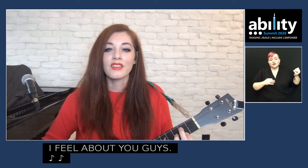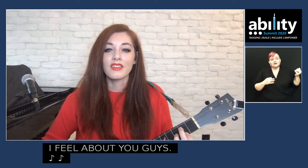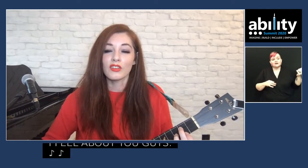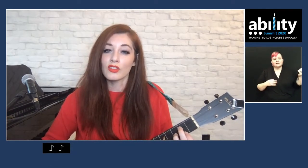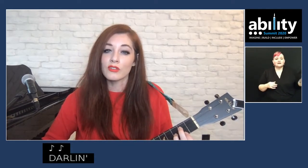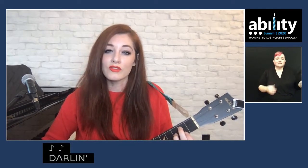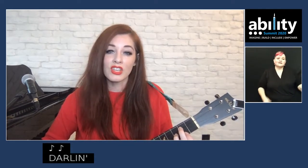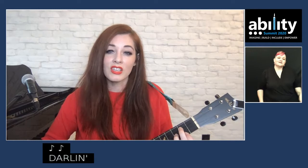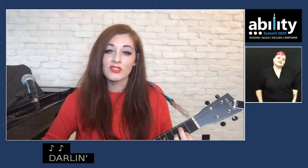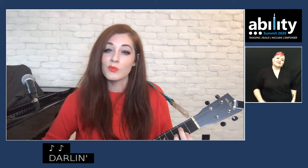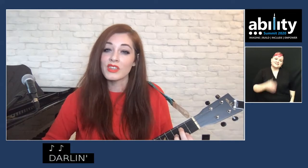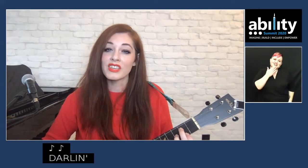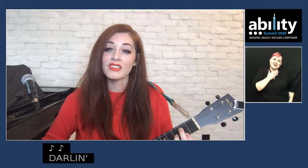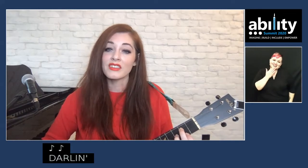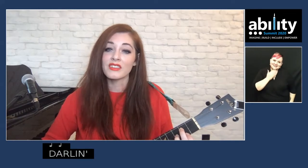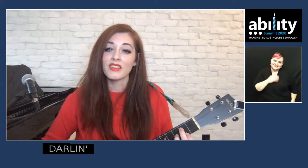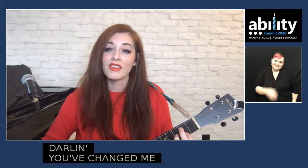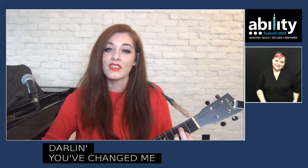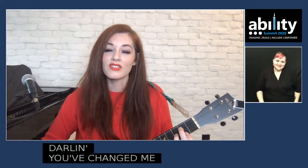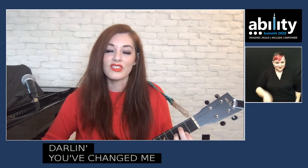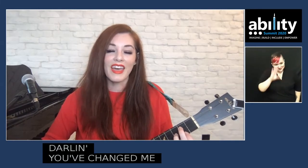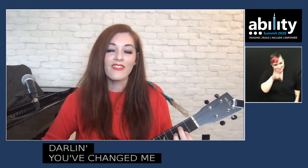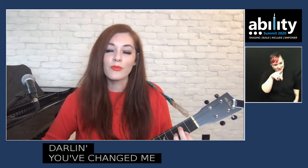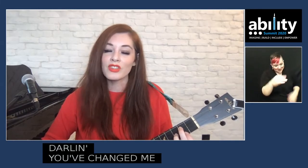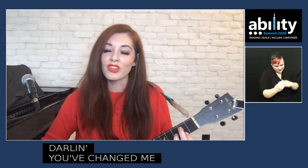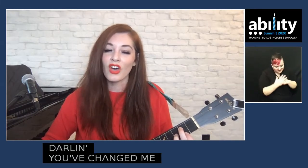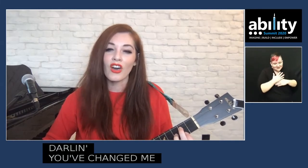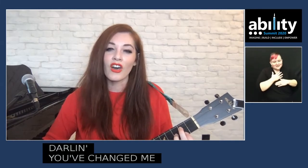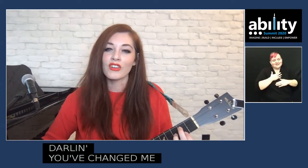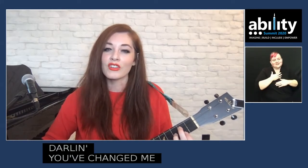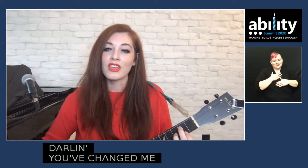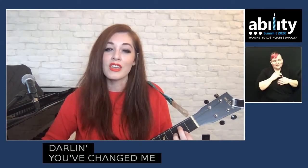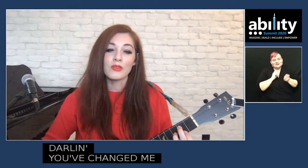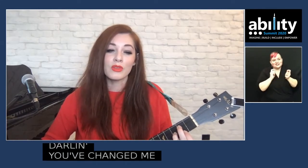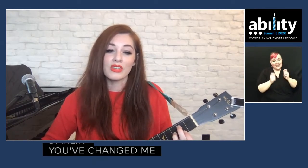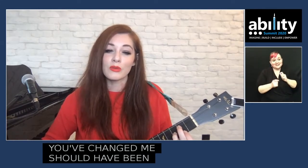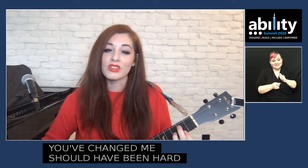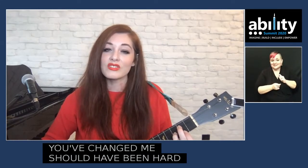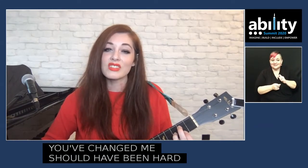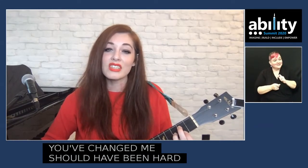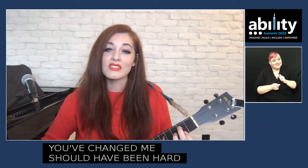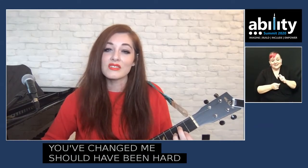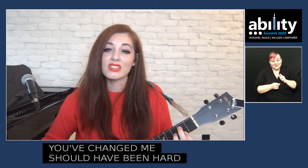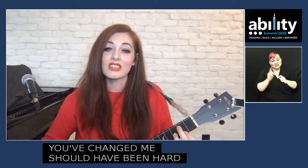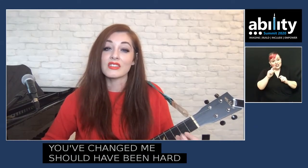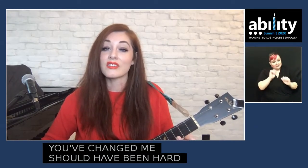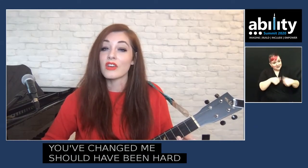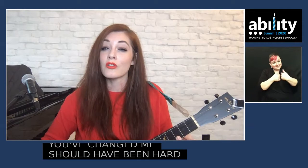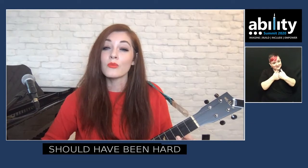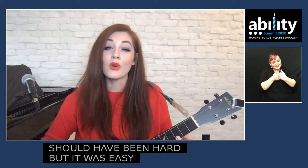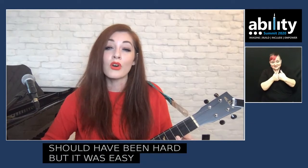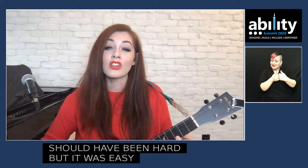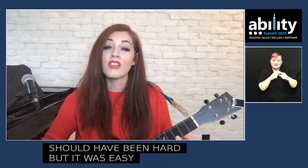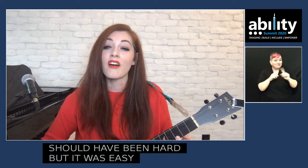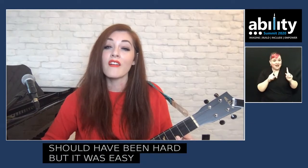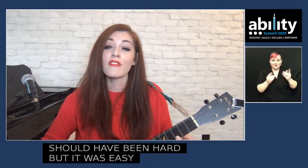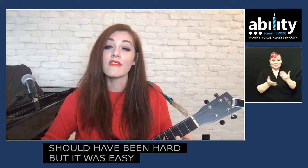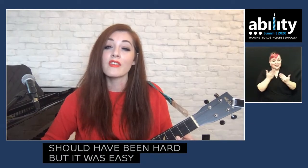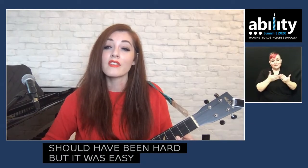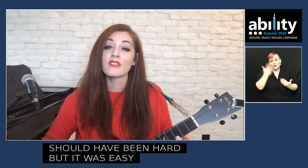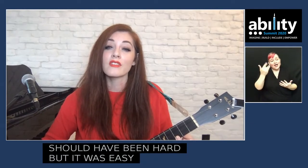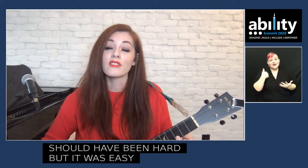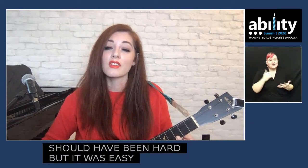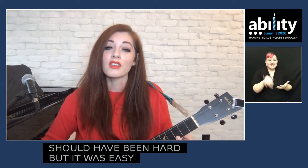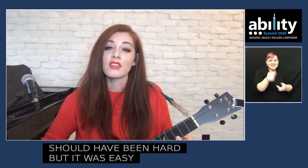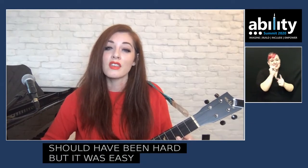Darling, you've changed me. Should have been hard, but it was easy, 'cause I felt more